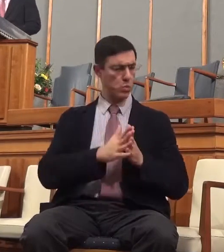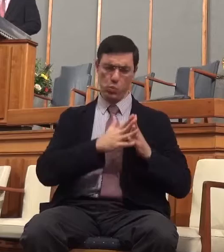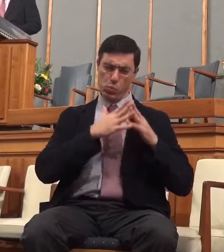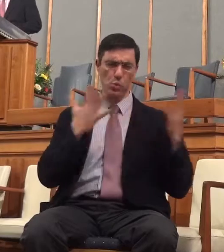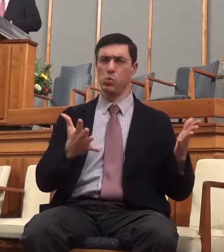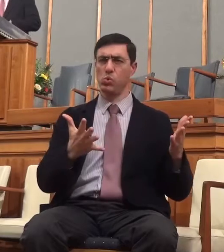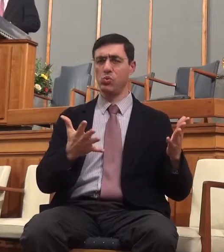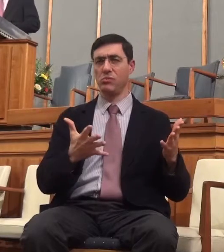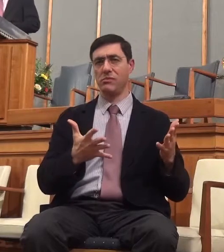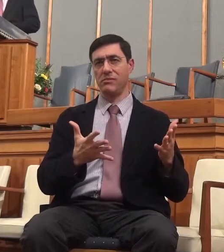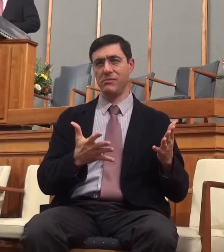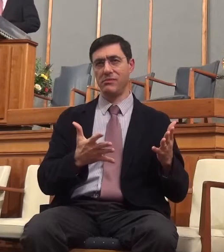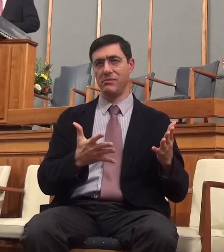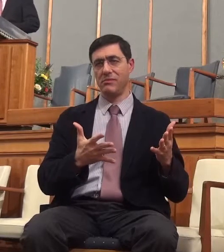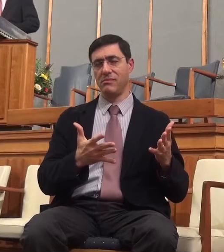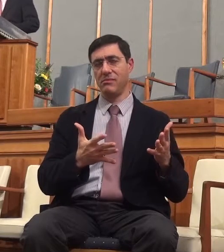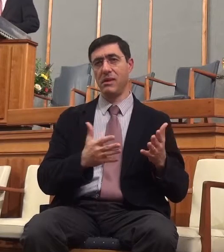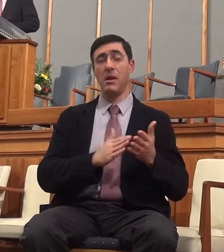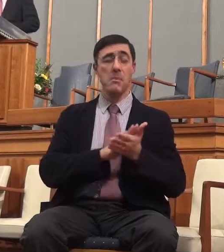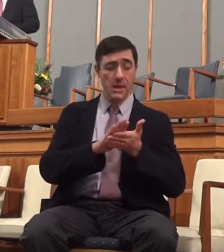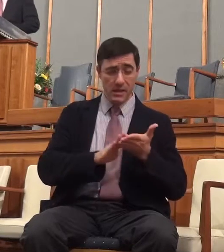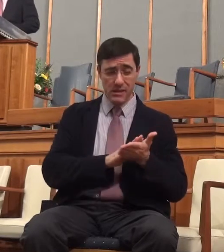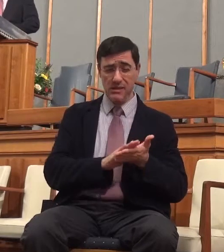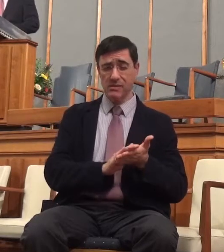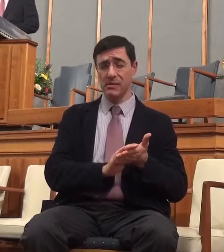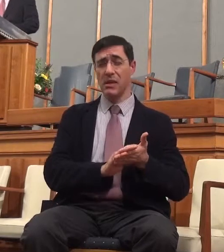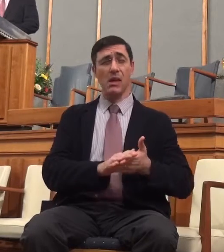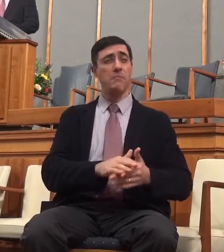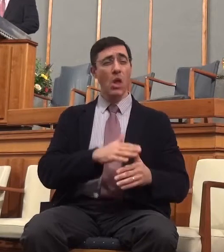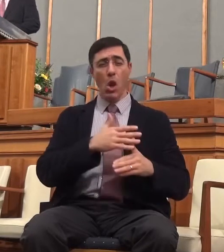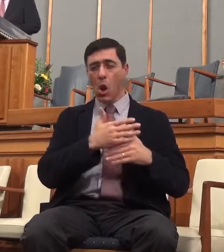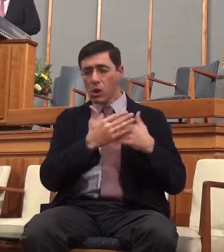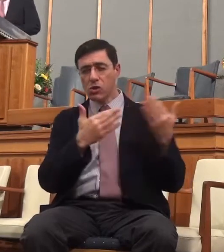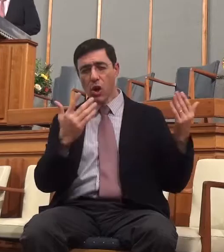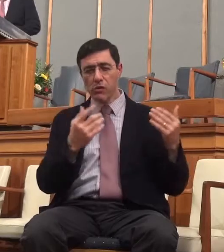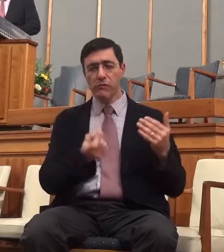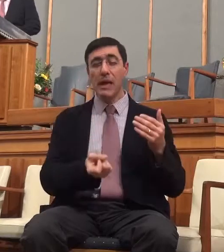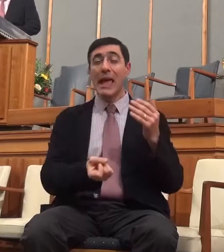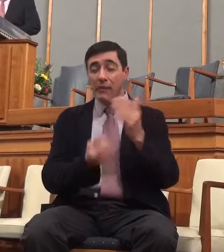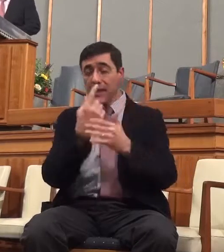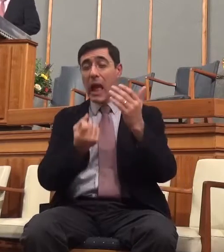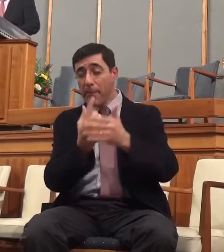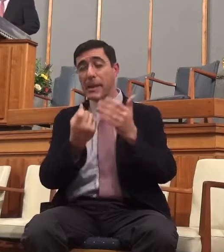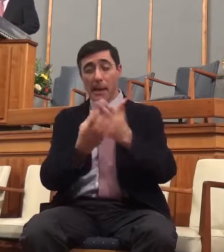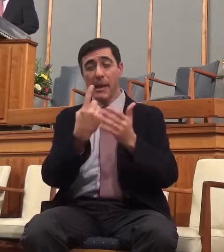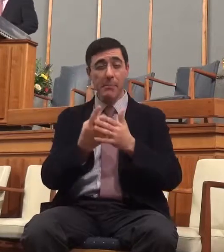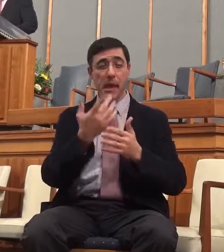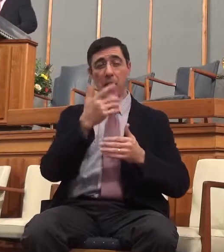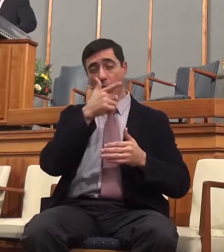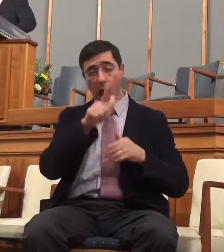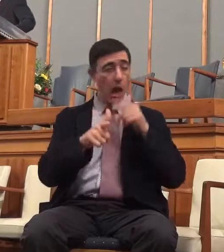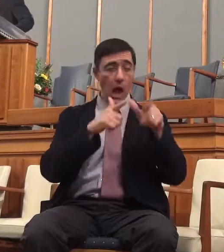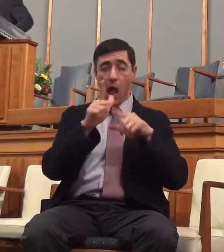which, by millions of successive chance events, you came about with